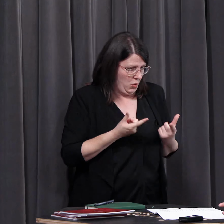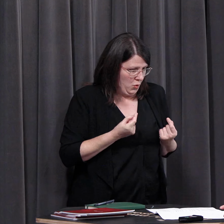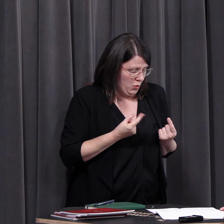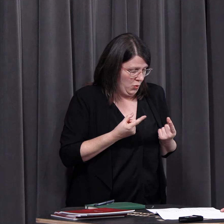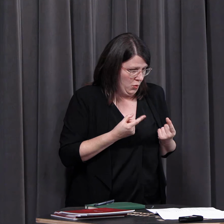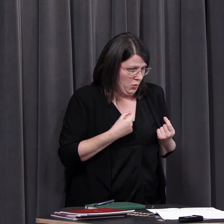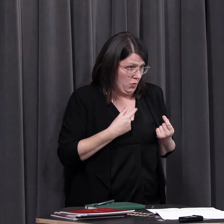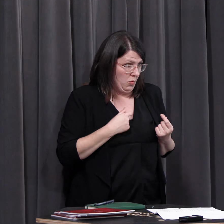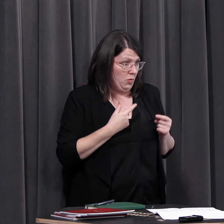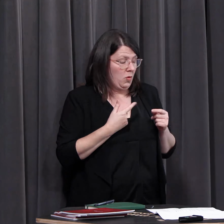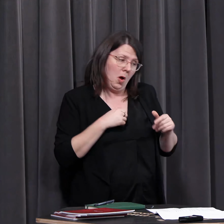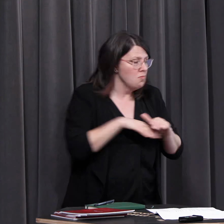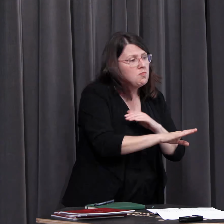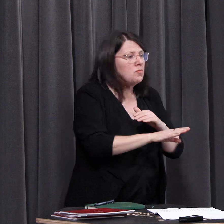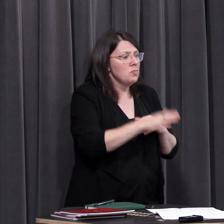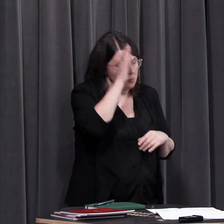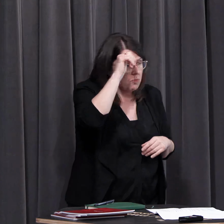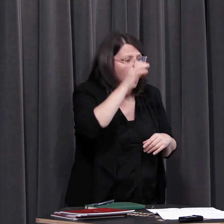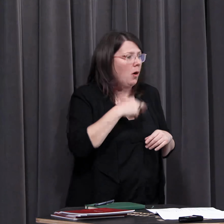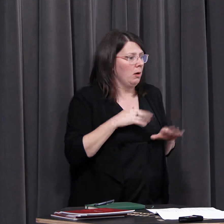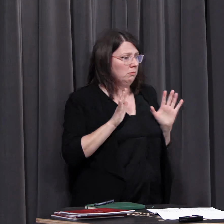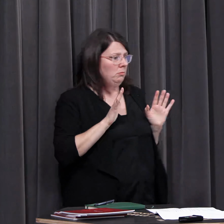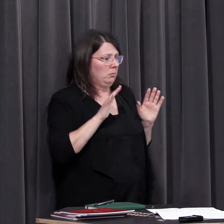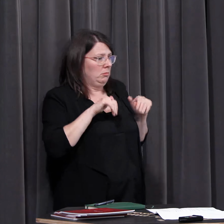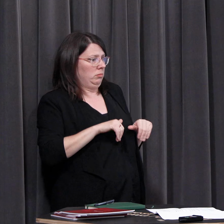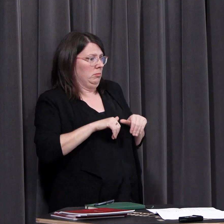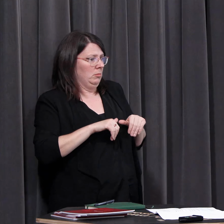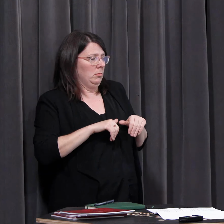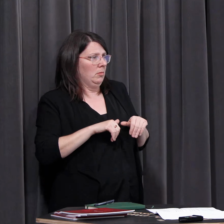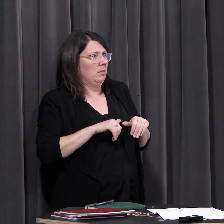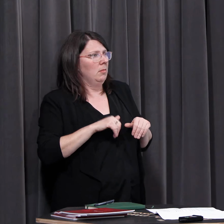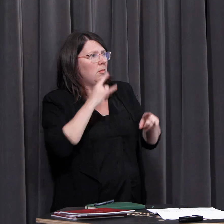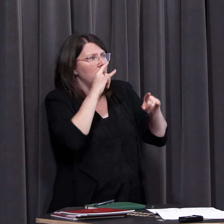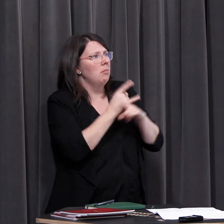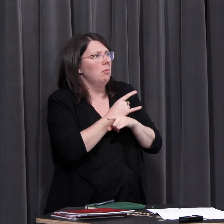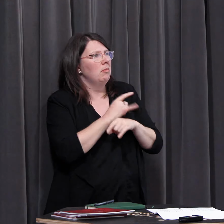training program never taught me what to do when I get kicked out.